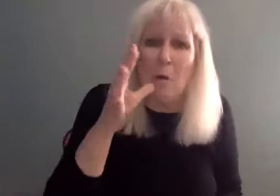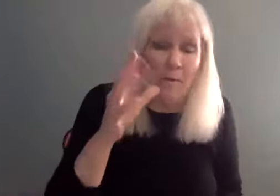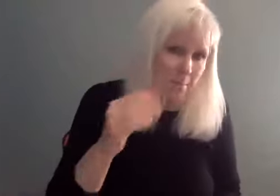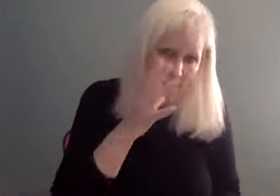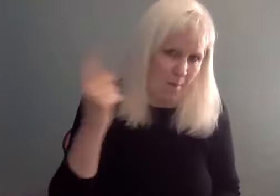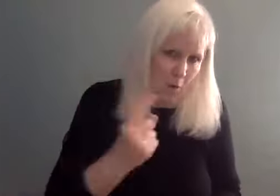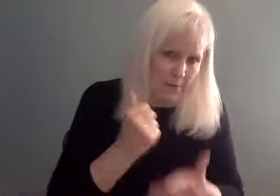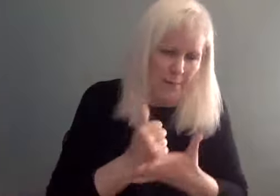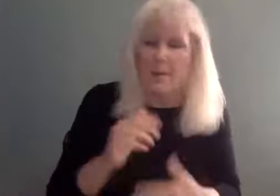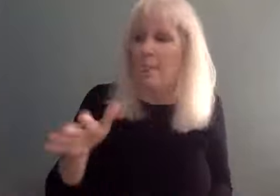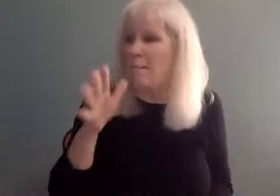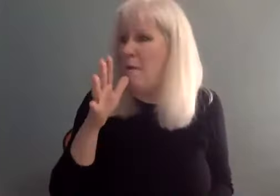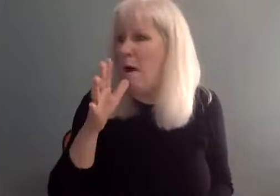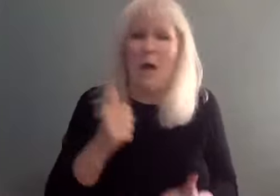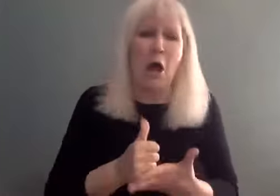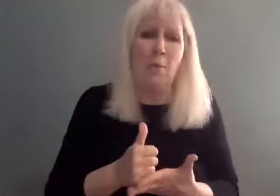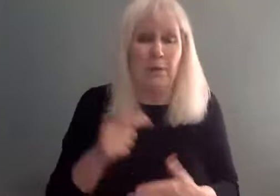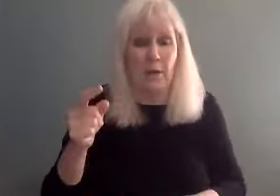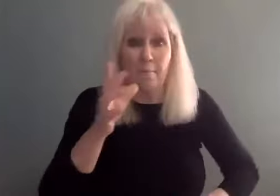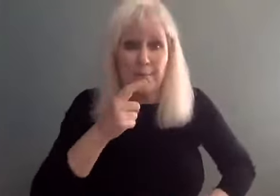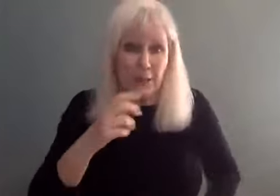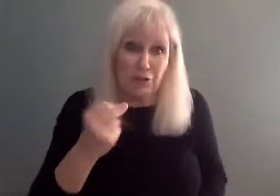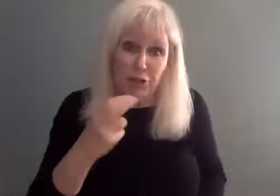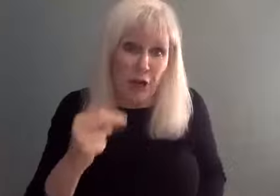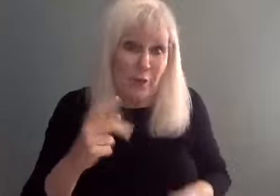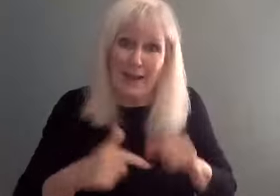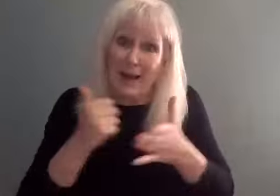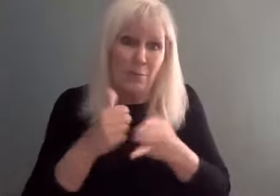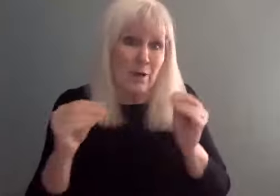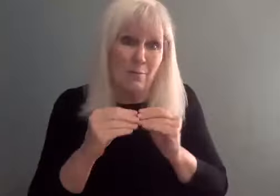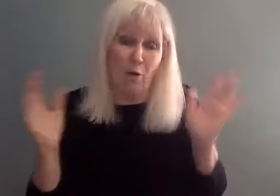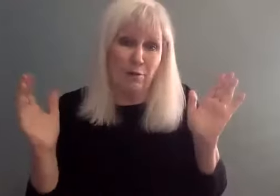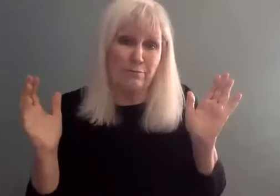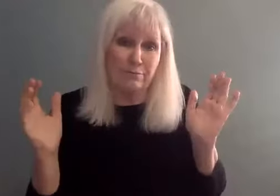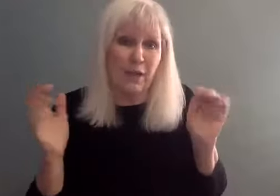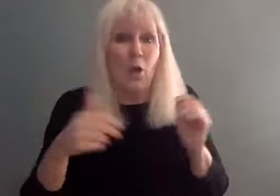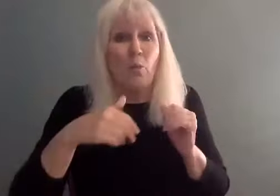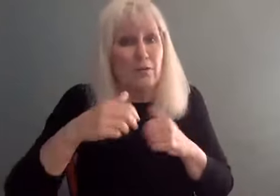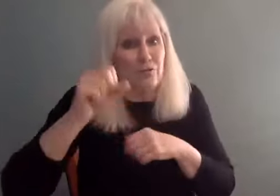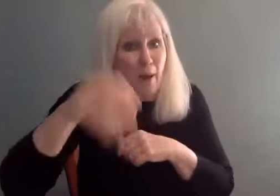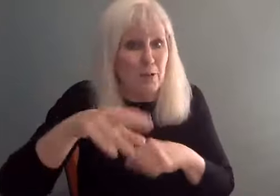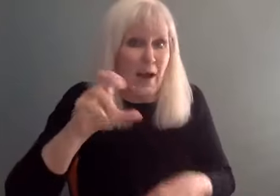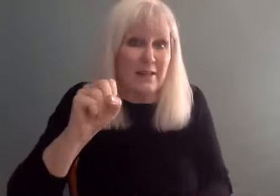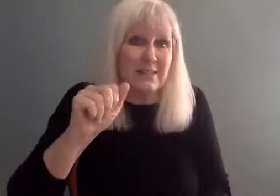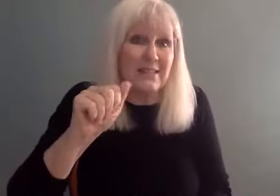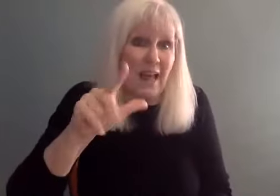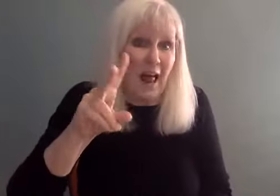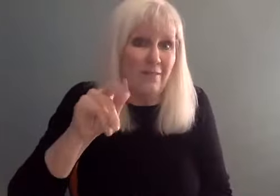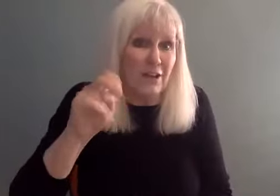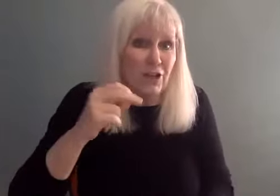my mom said, Sharon, we can't help you anymore. Go to the Salvation Army. And that's when I looked down, there was a phone number there, and I called